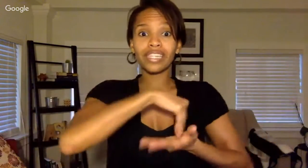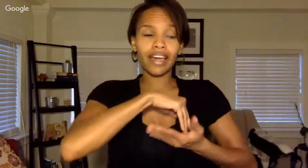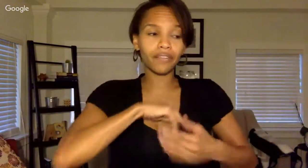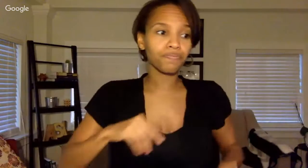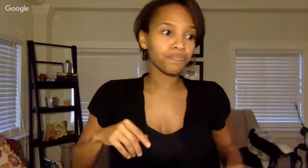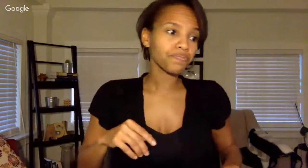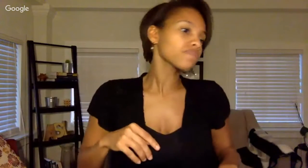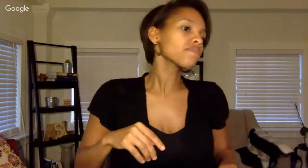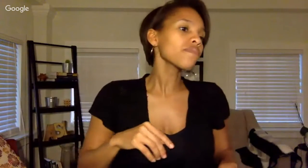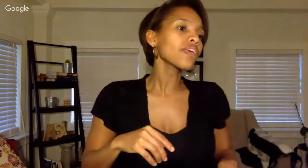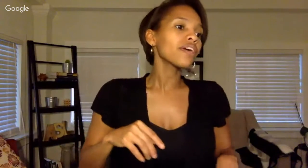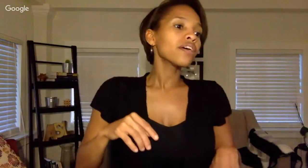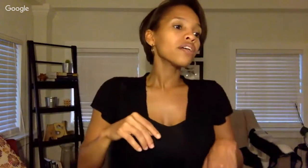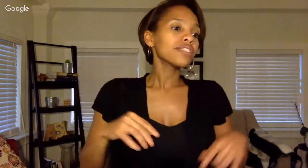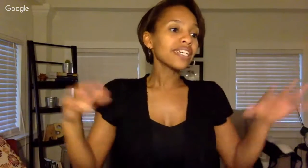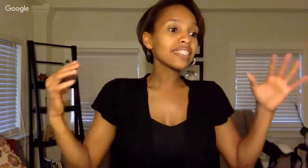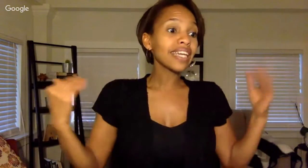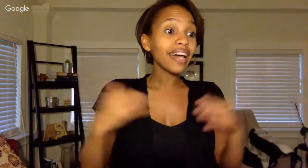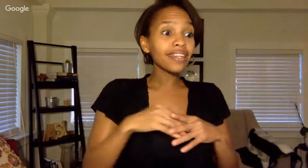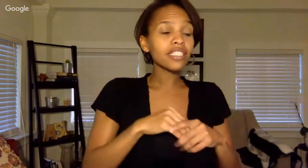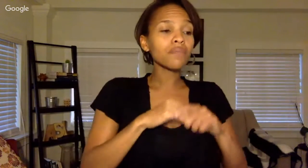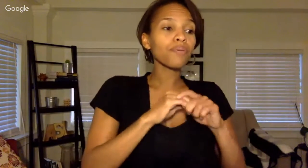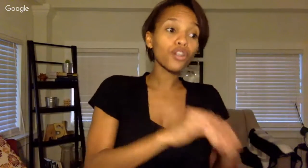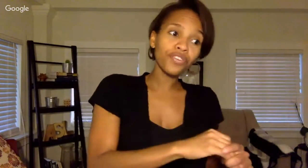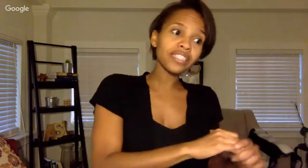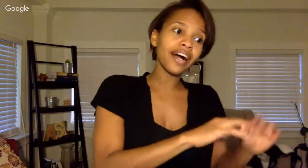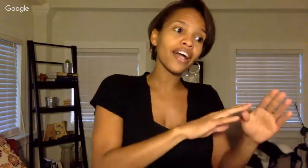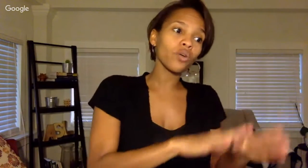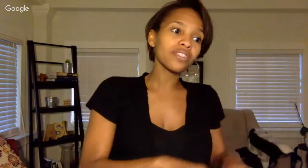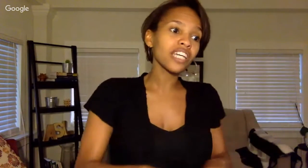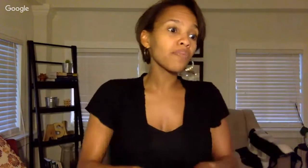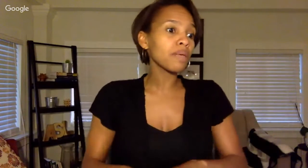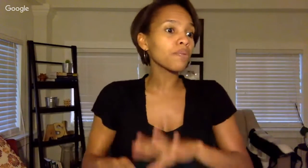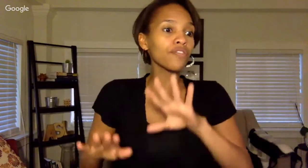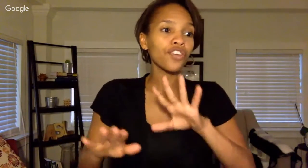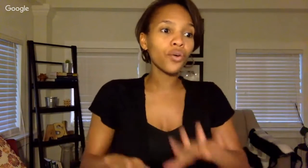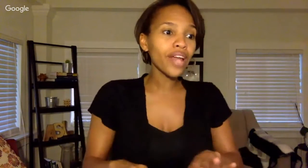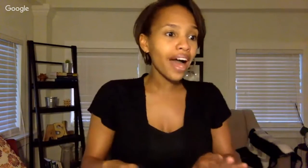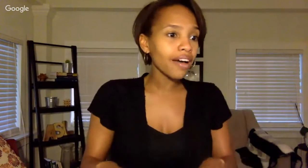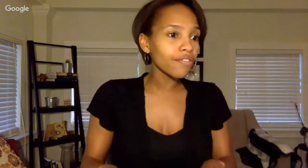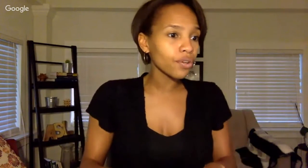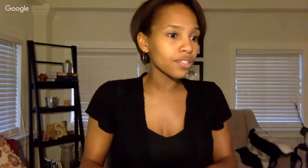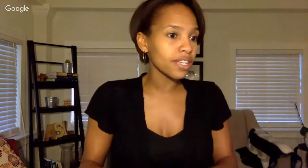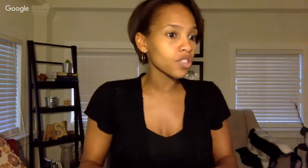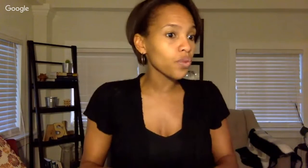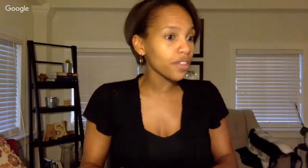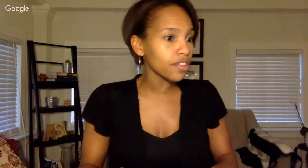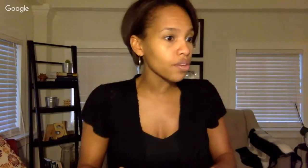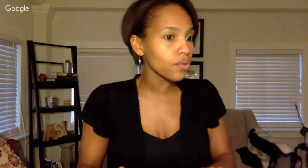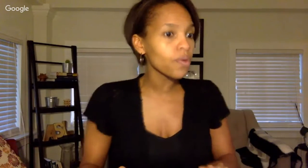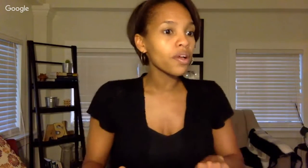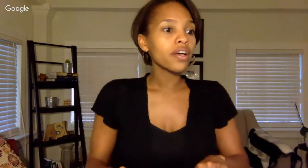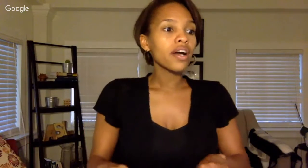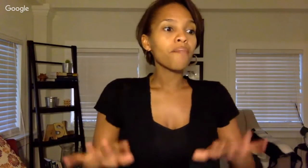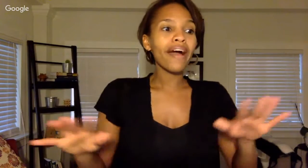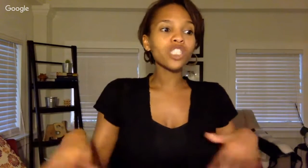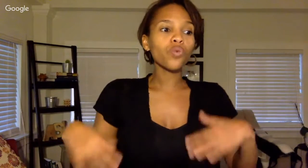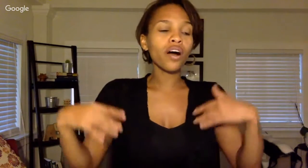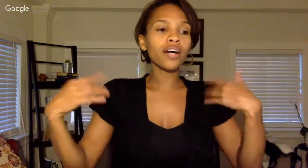again. Sentence again is perfect. I always tell people if you don't have those things with you, might as well come